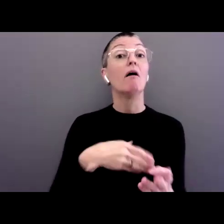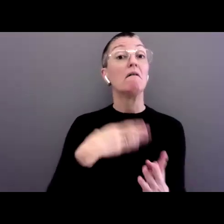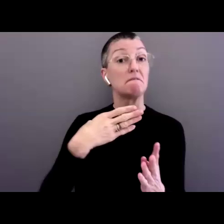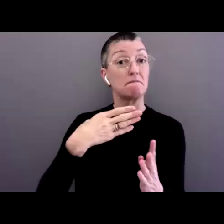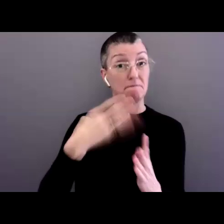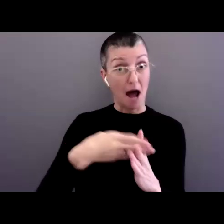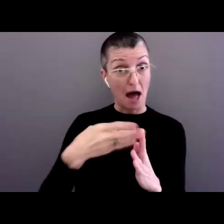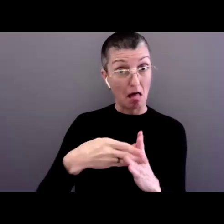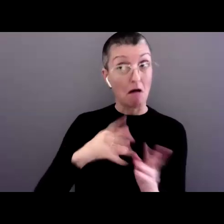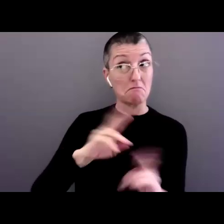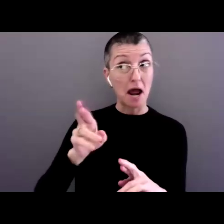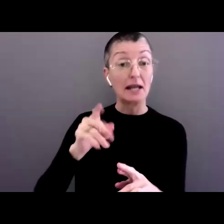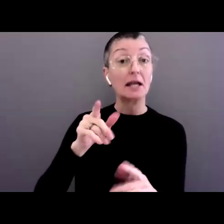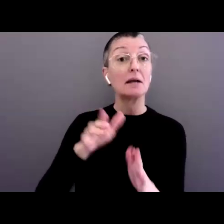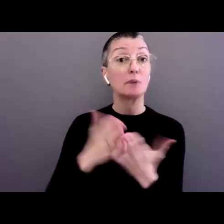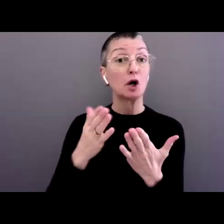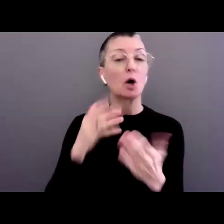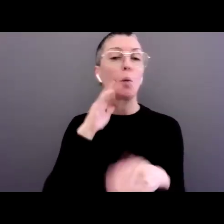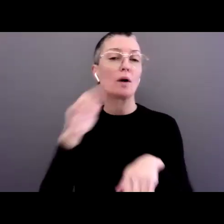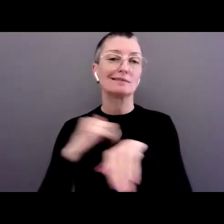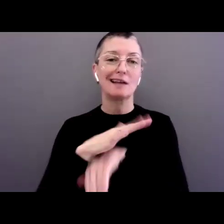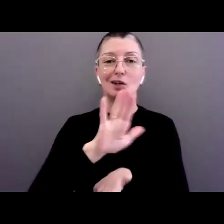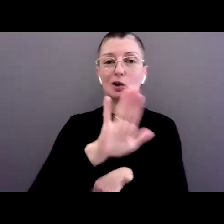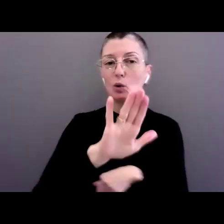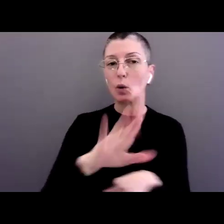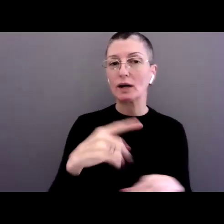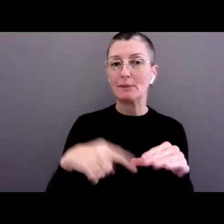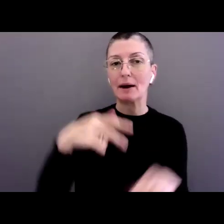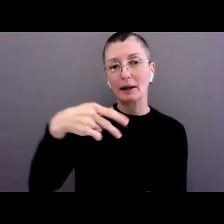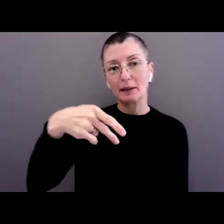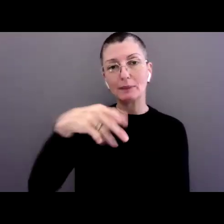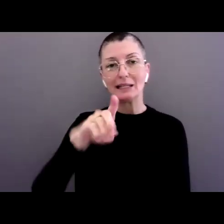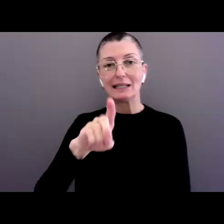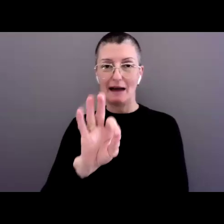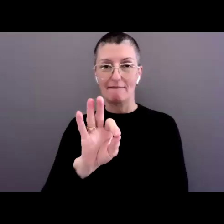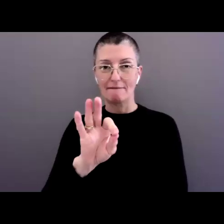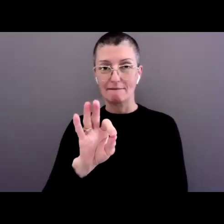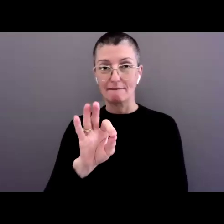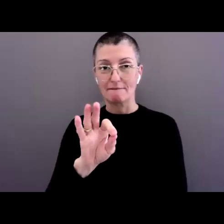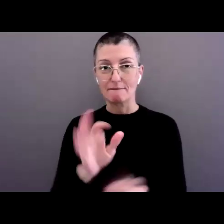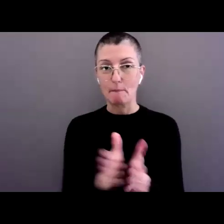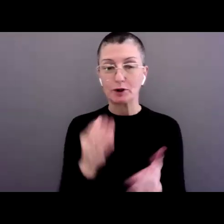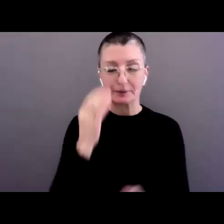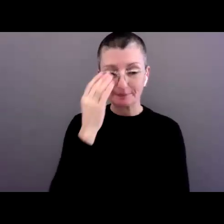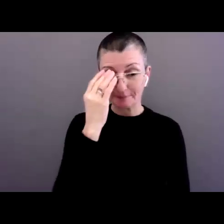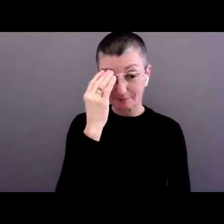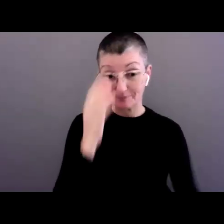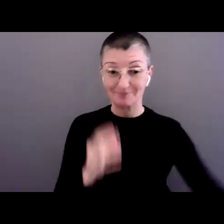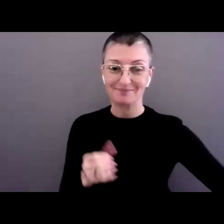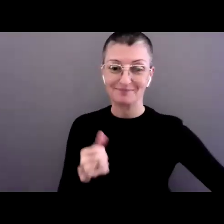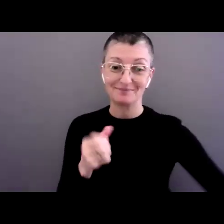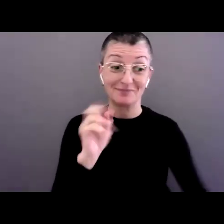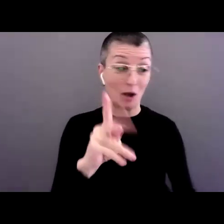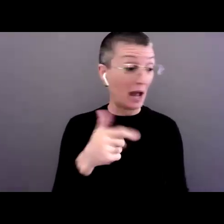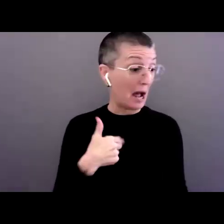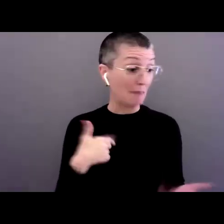book is ready, it will be sent to your email in a PDF form. All right. So I'm